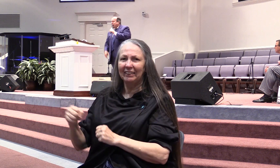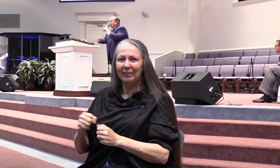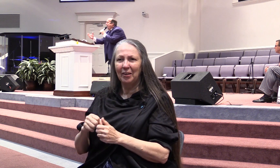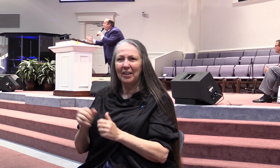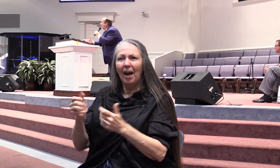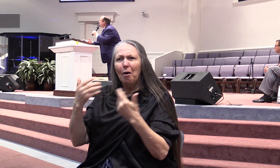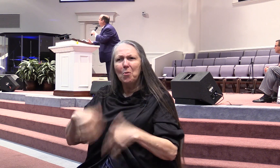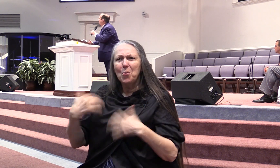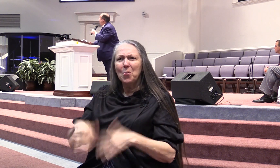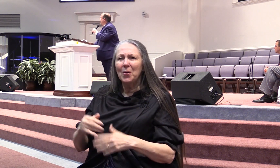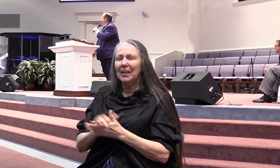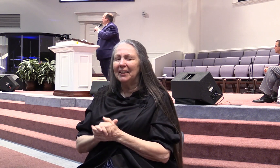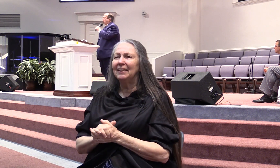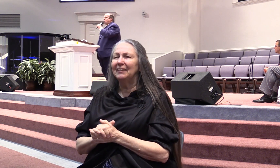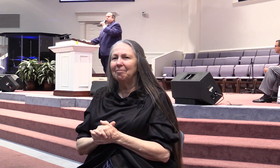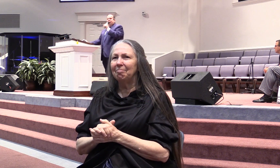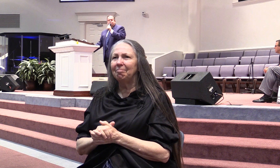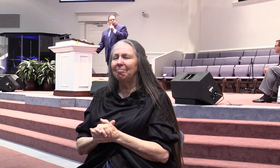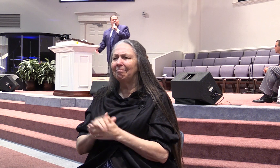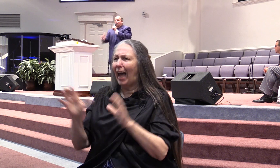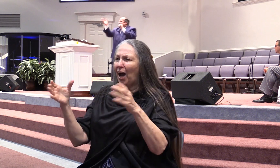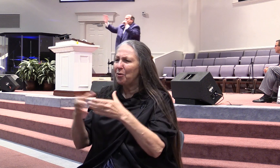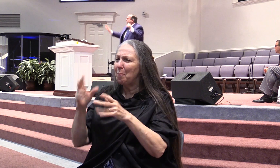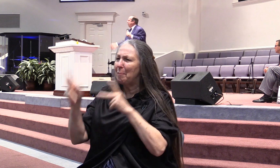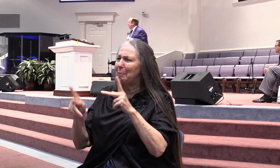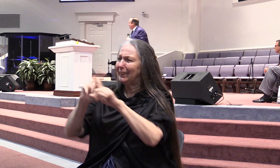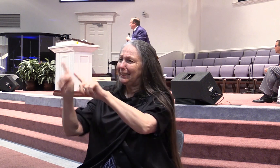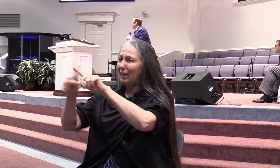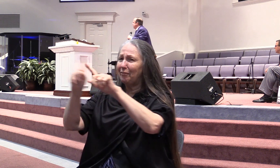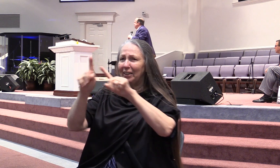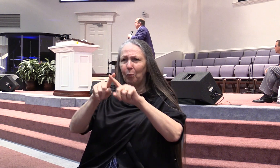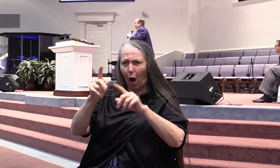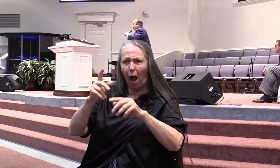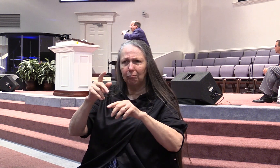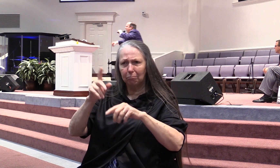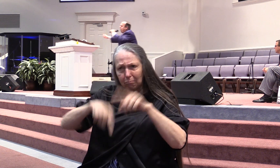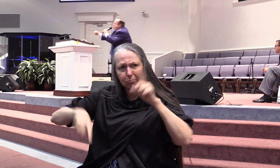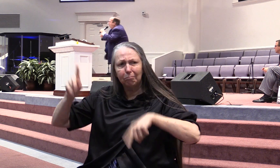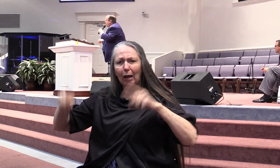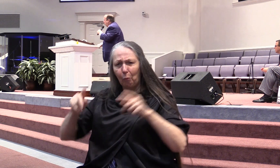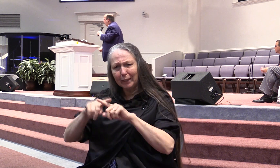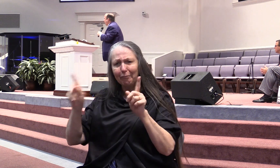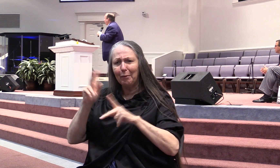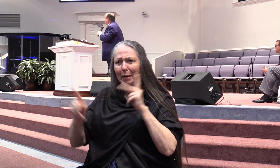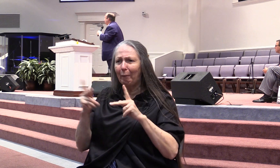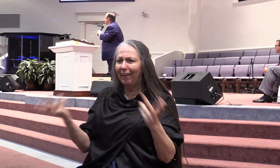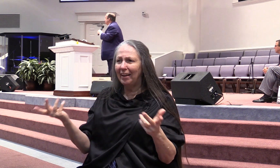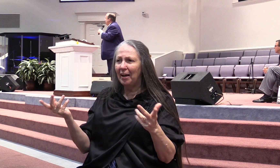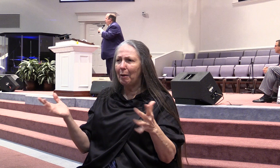It's what allows a group of people with all kinds of differences to come together and embrace one